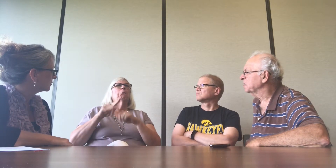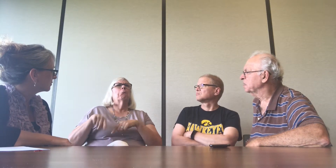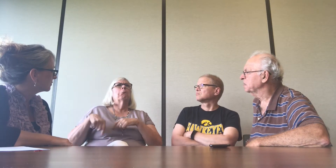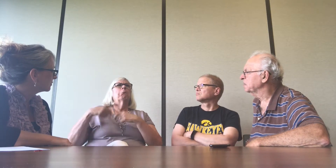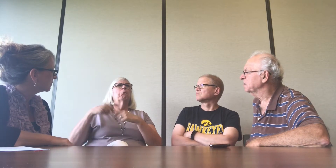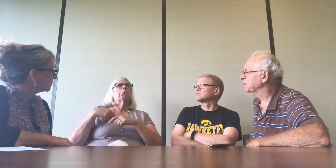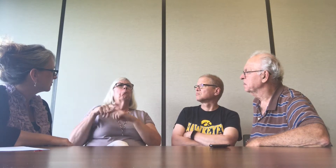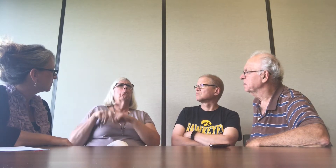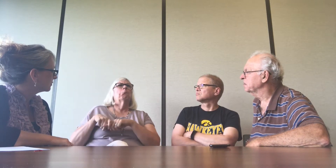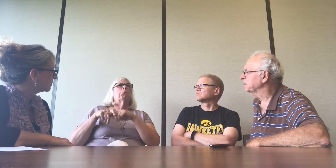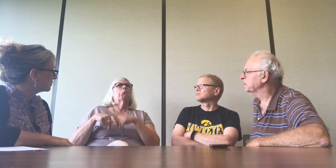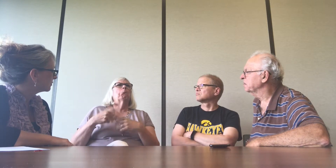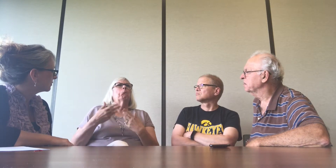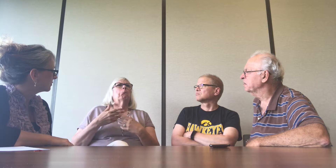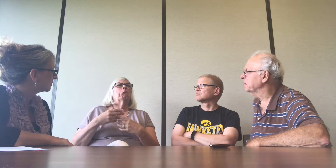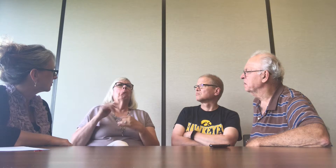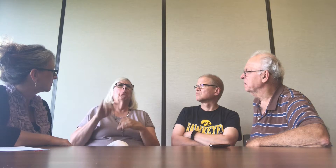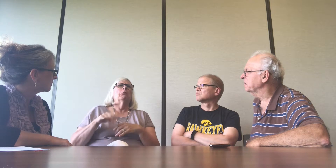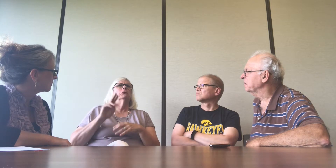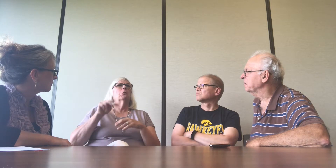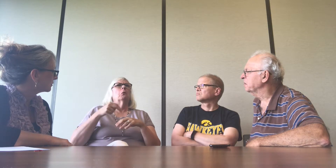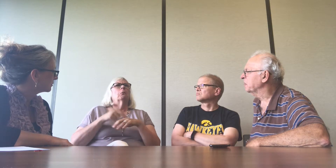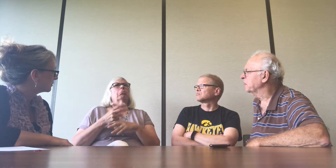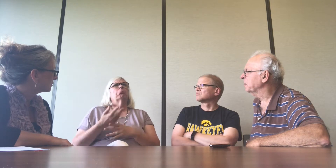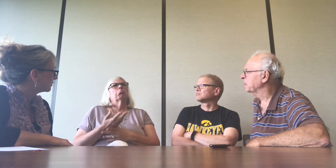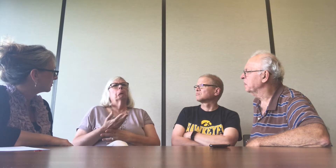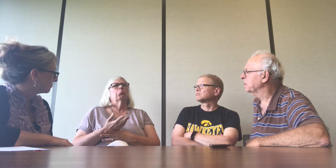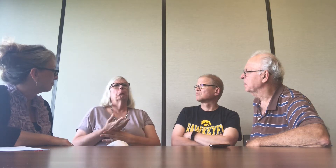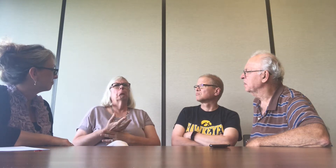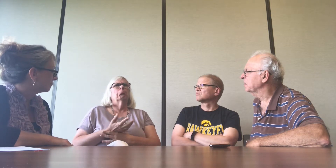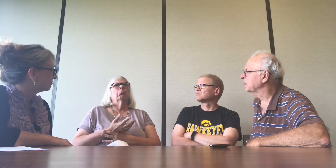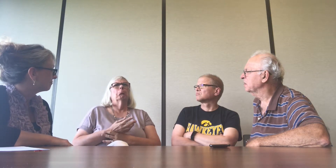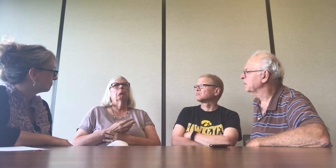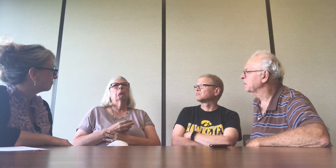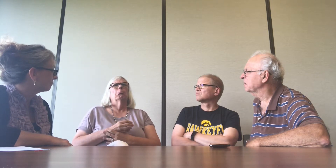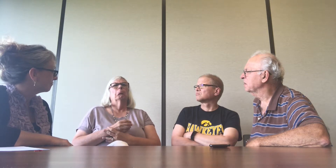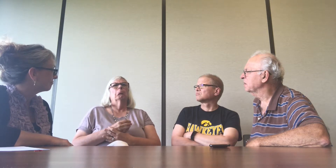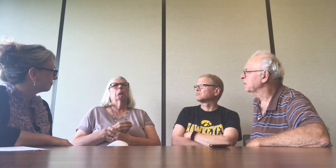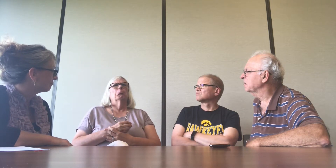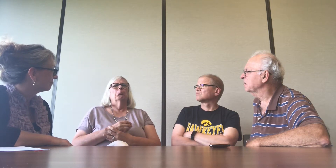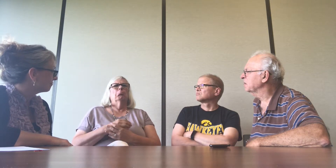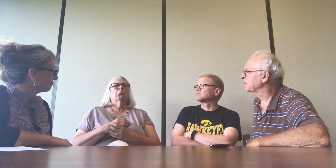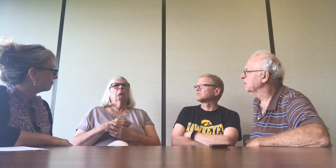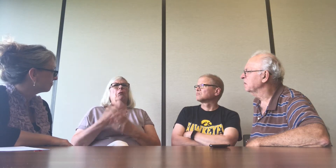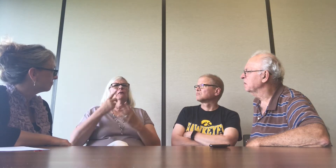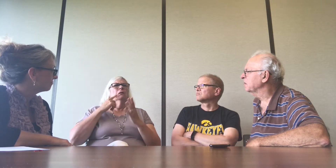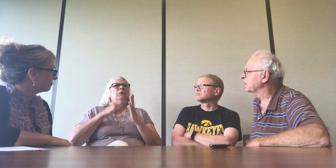Surely, sometimes victims feel that their situation is normal. They've been in it for so